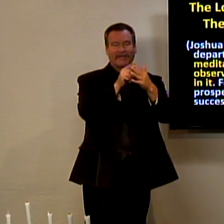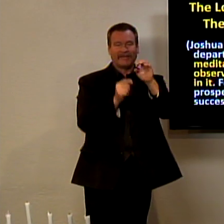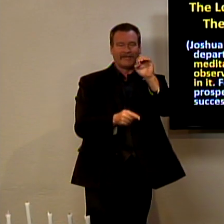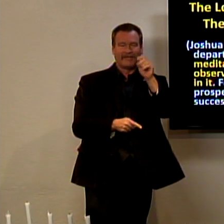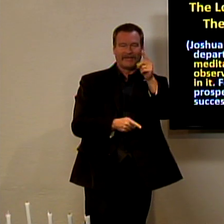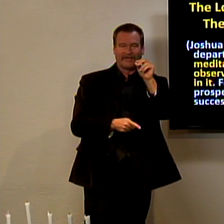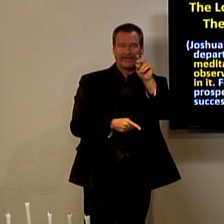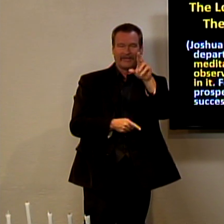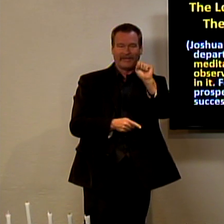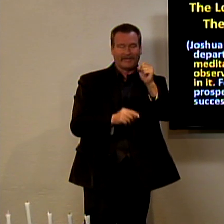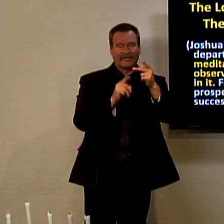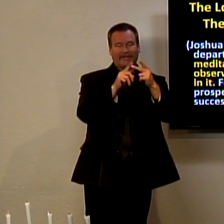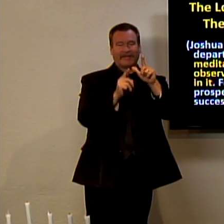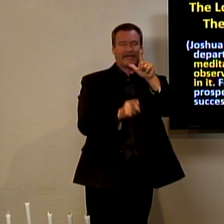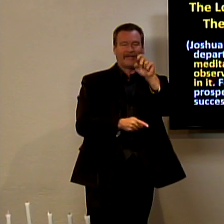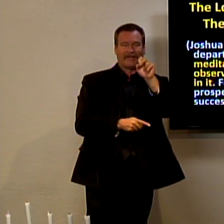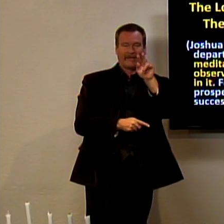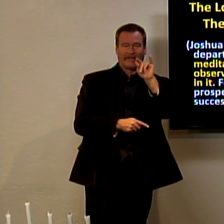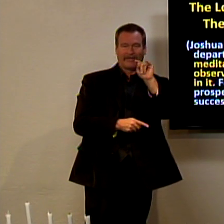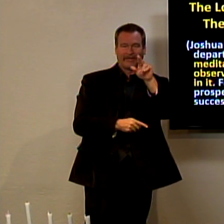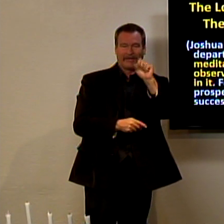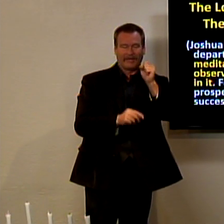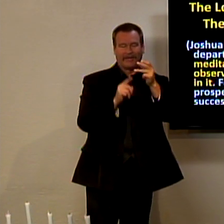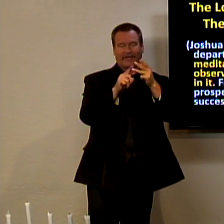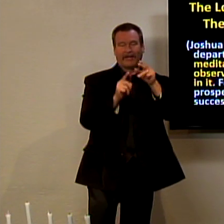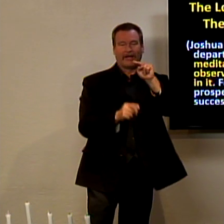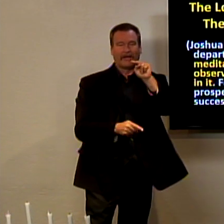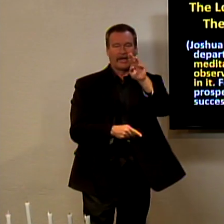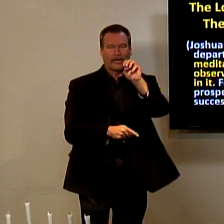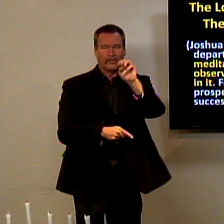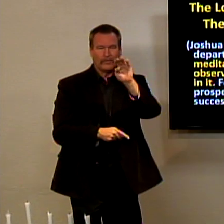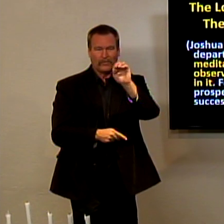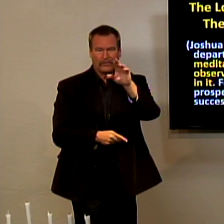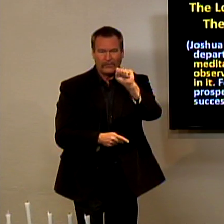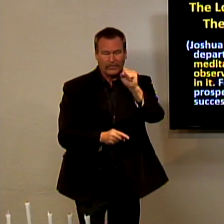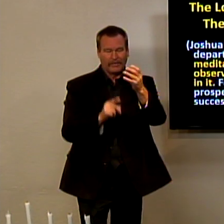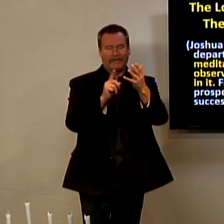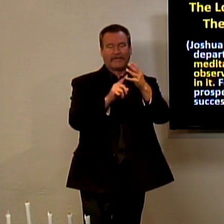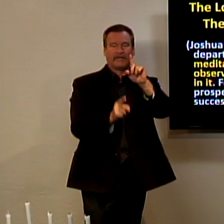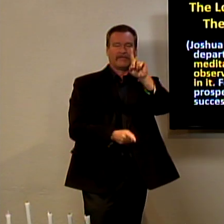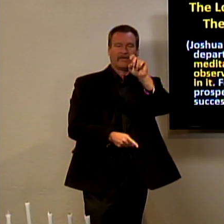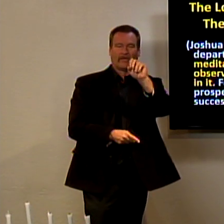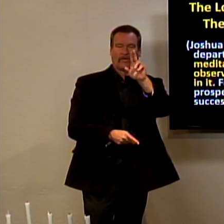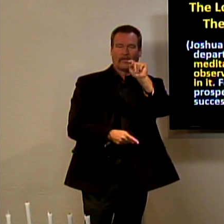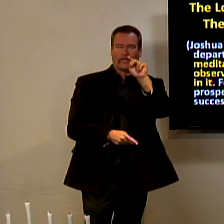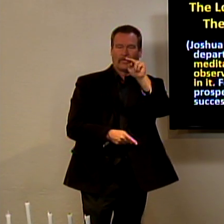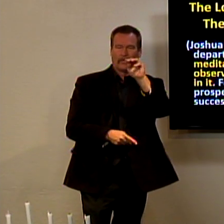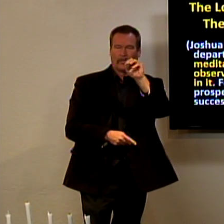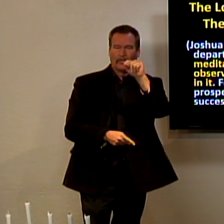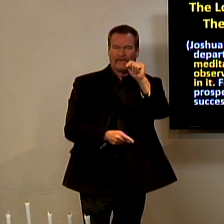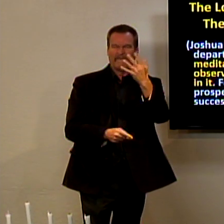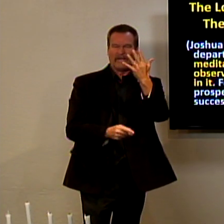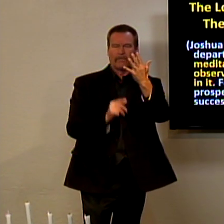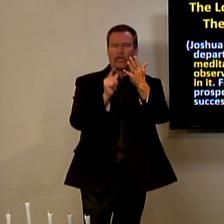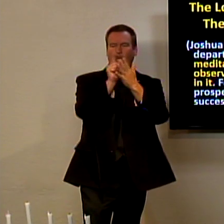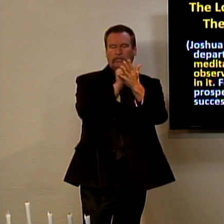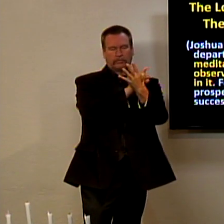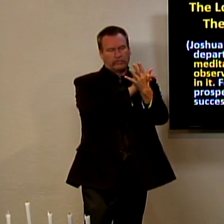Genesis, Exodus, Leviticus, Numbers, and Deuteronomy. These